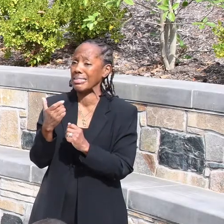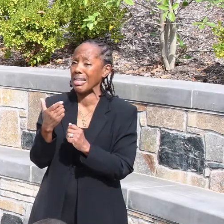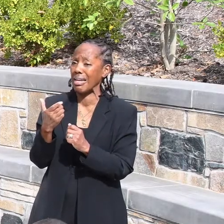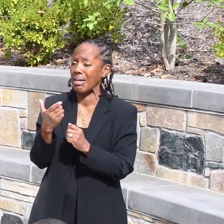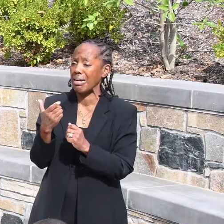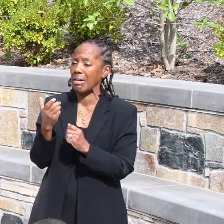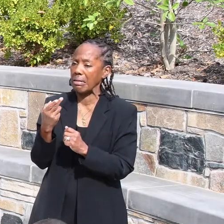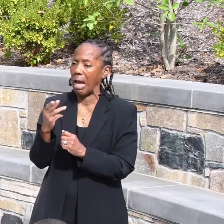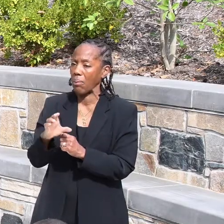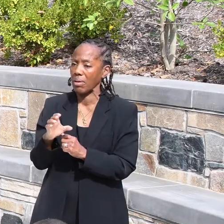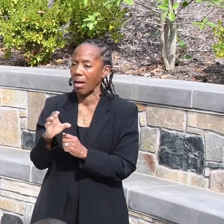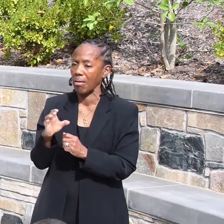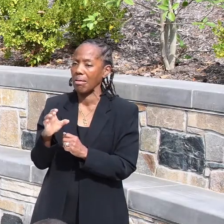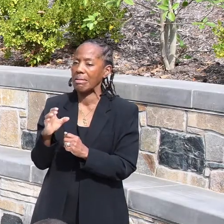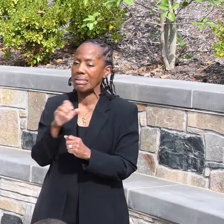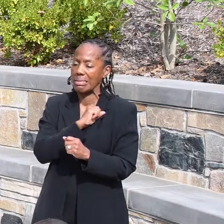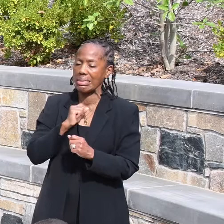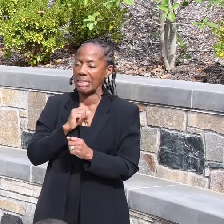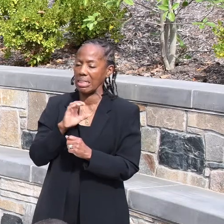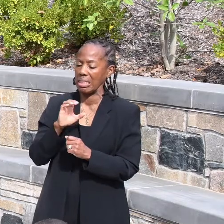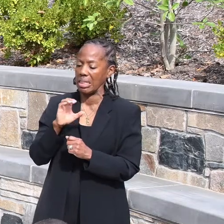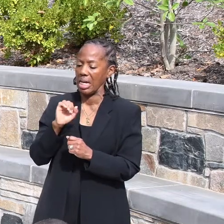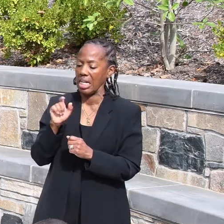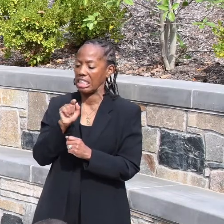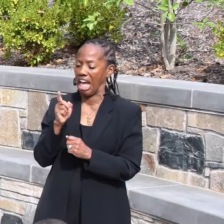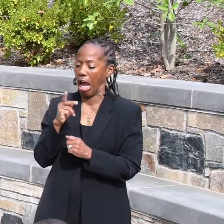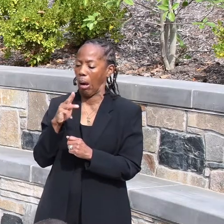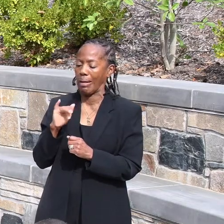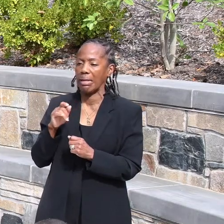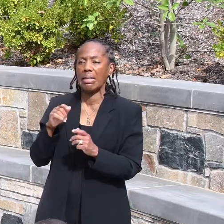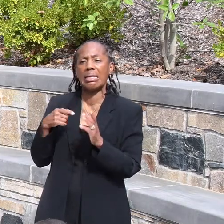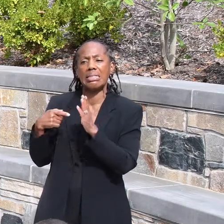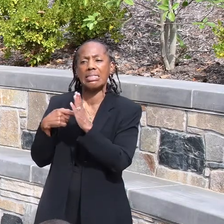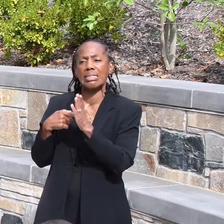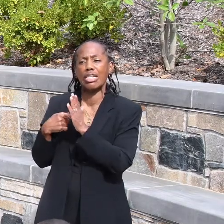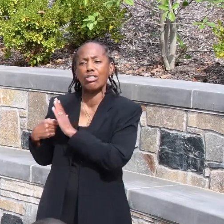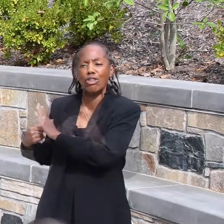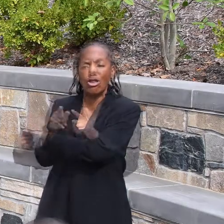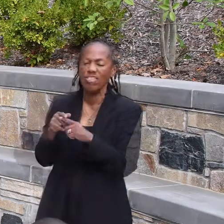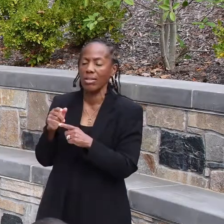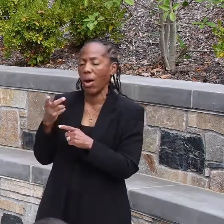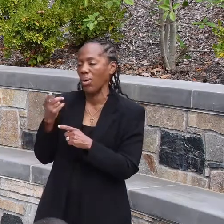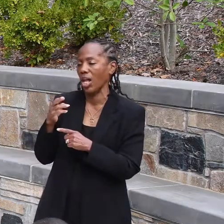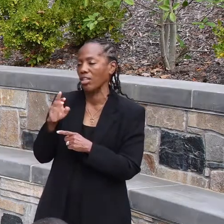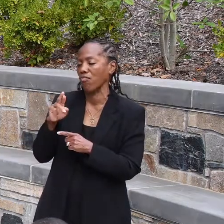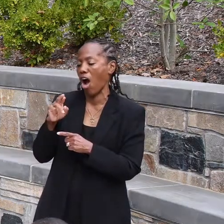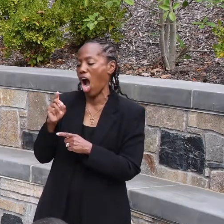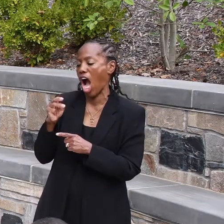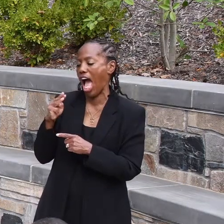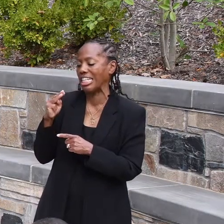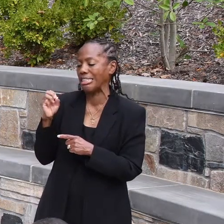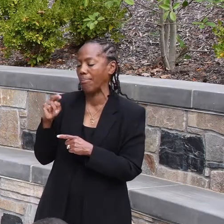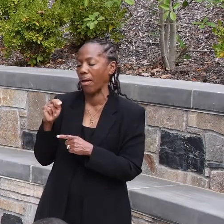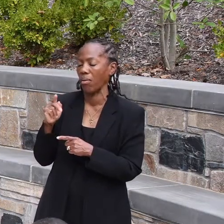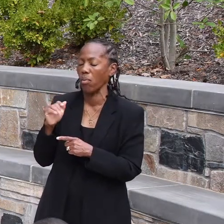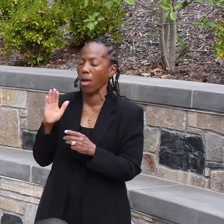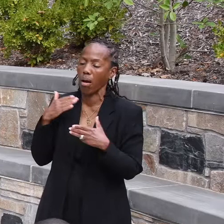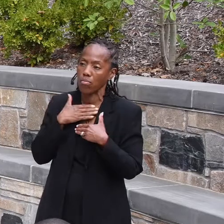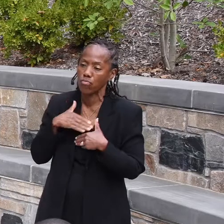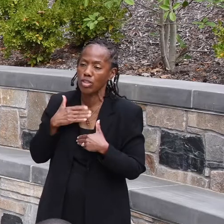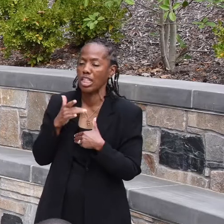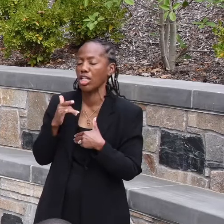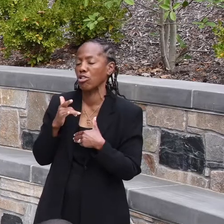Gazzoni continues to be a shining light of leadership and care. We appreciate the amazing support